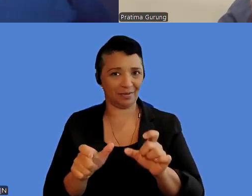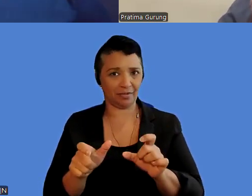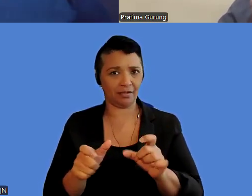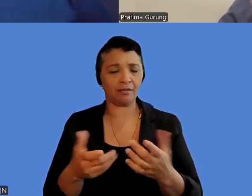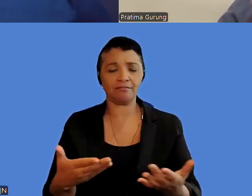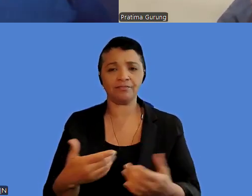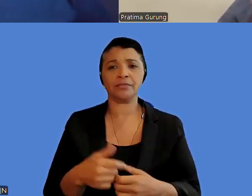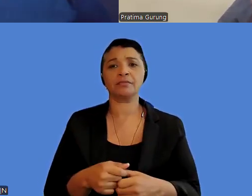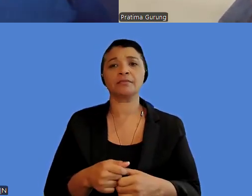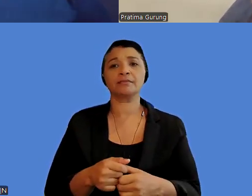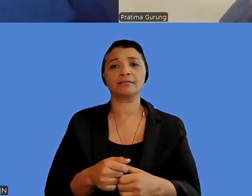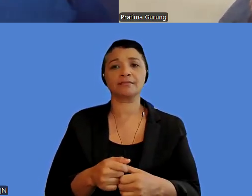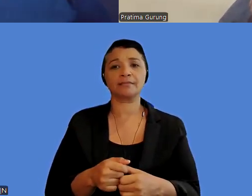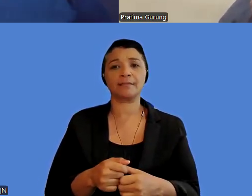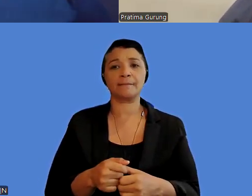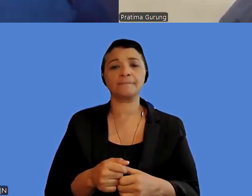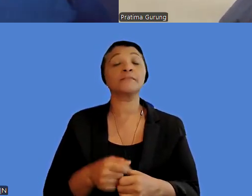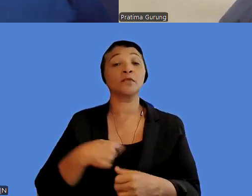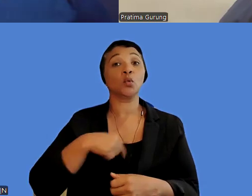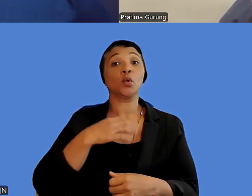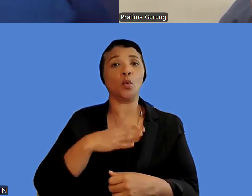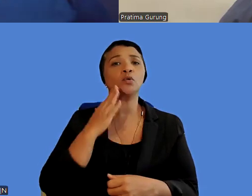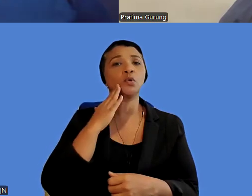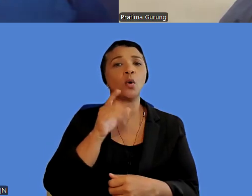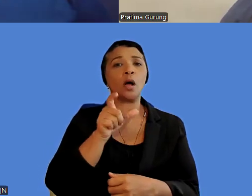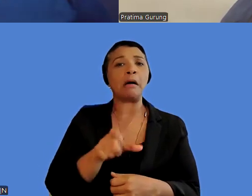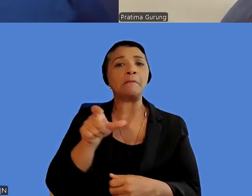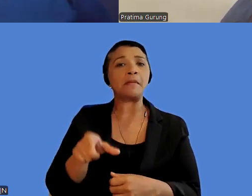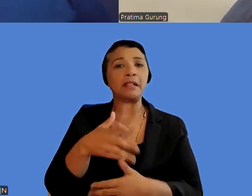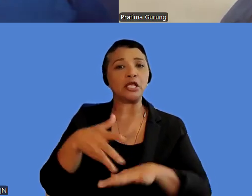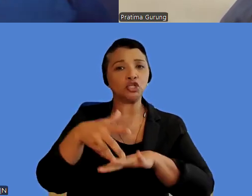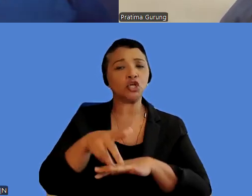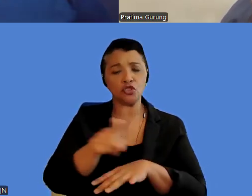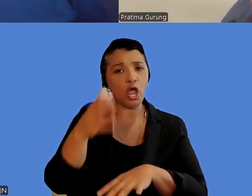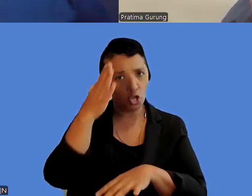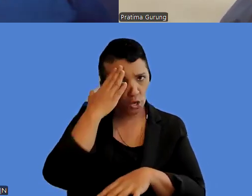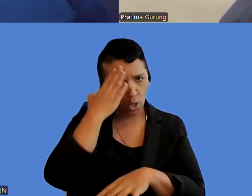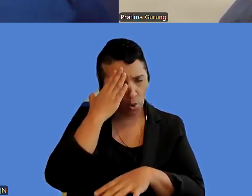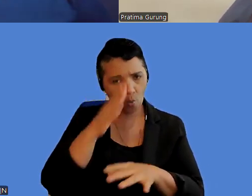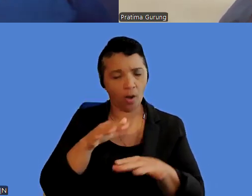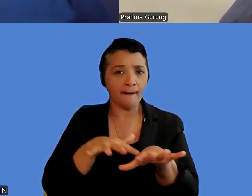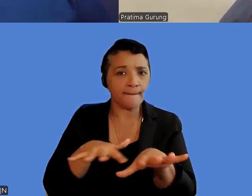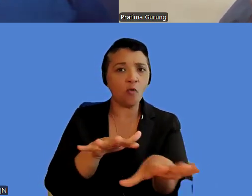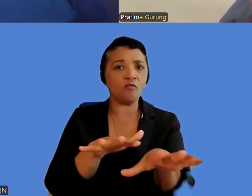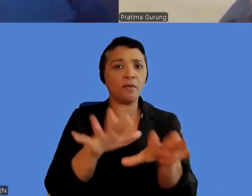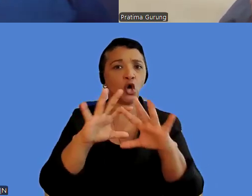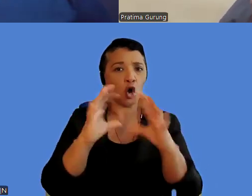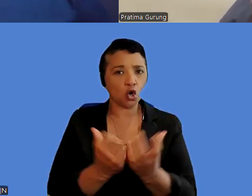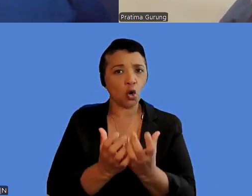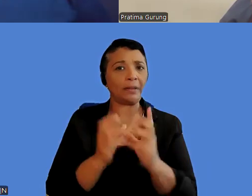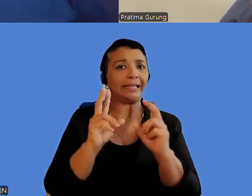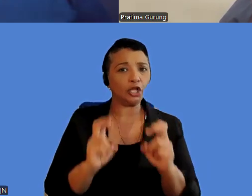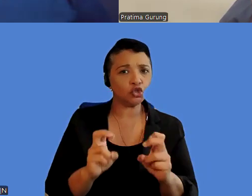indigenous peoples who are not aware about the movement, who are not aware about the global indigenous